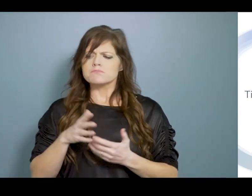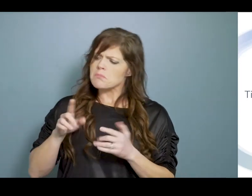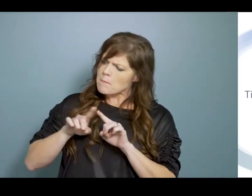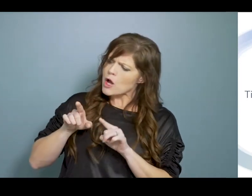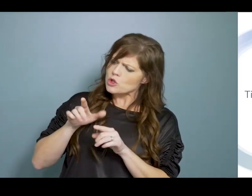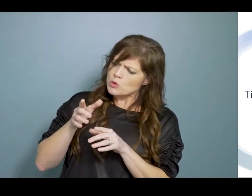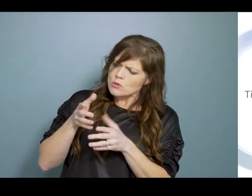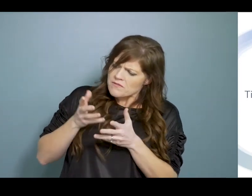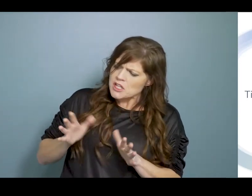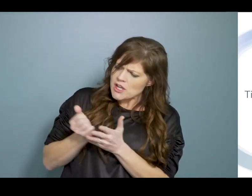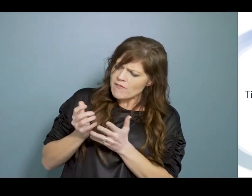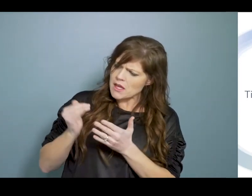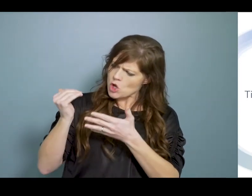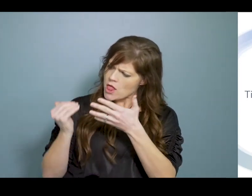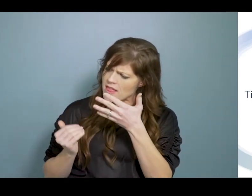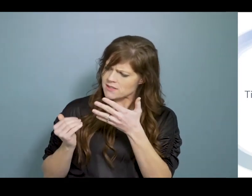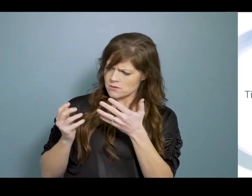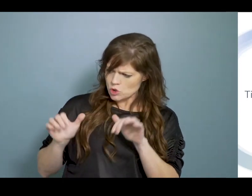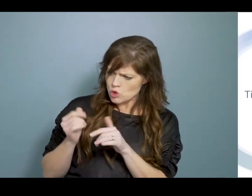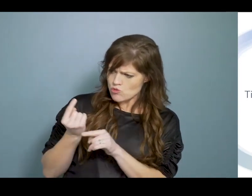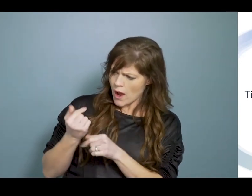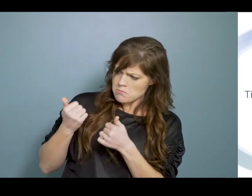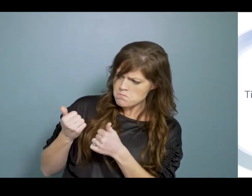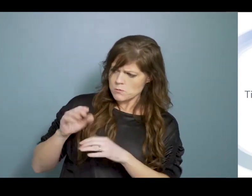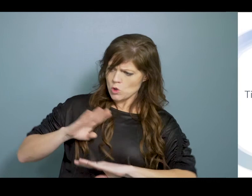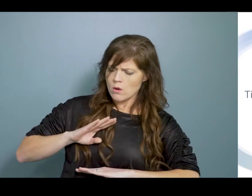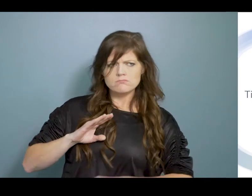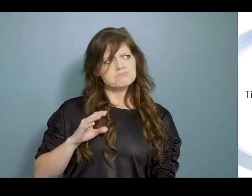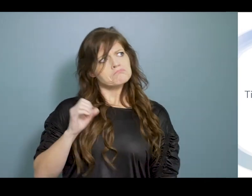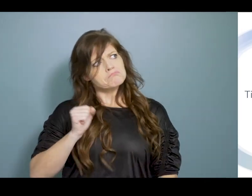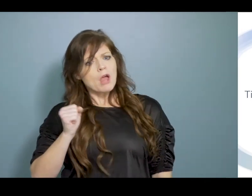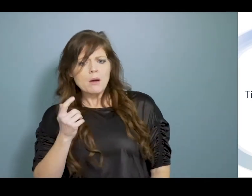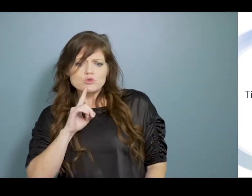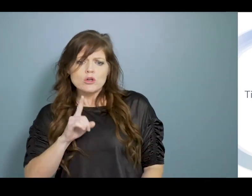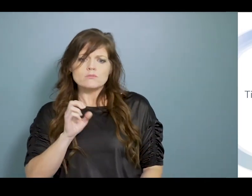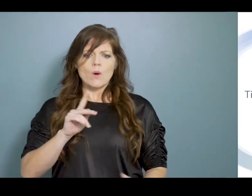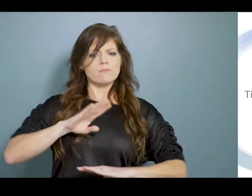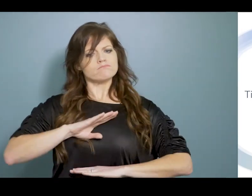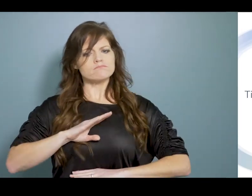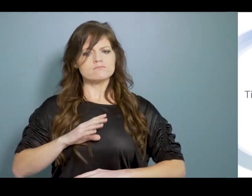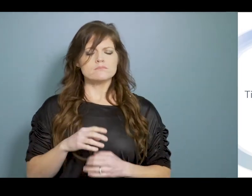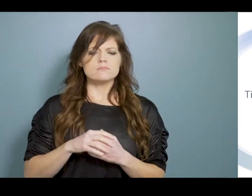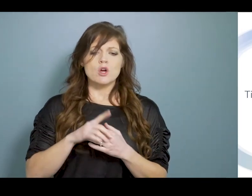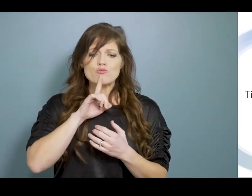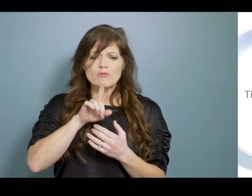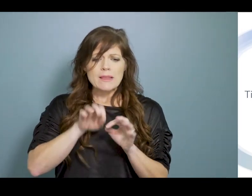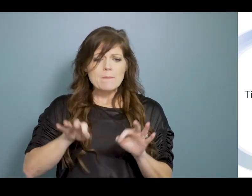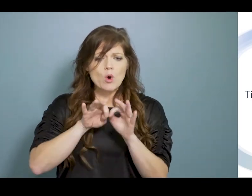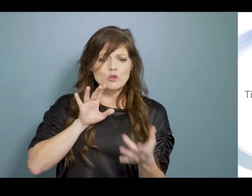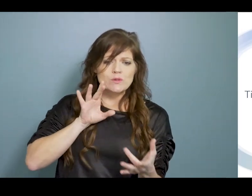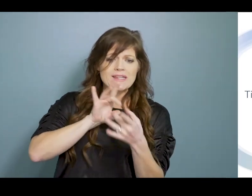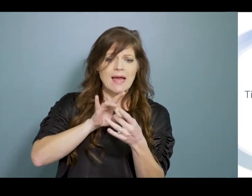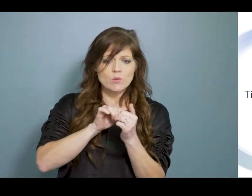Being mindful or prayerful, spending time in nature, staying connected with